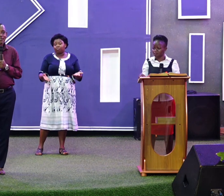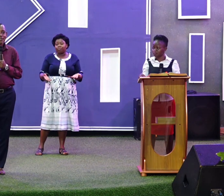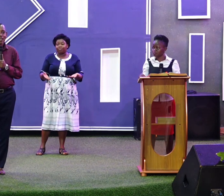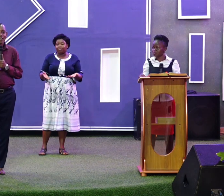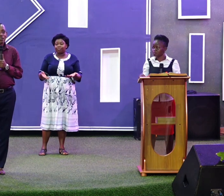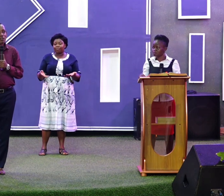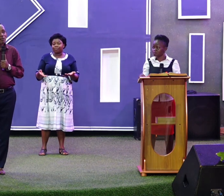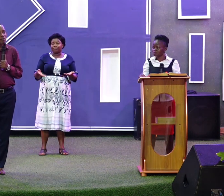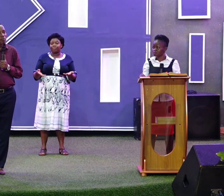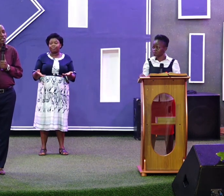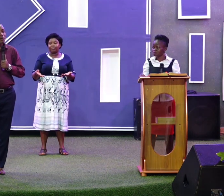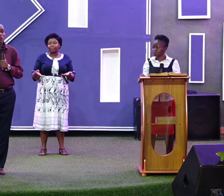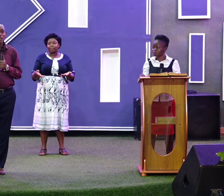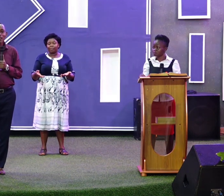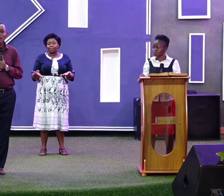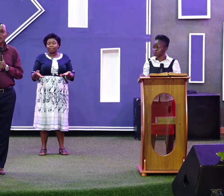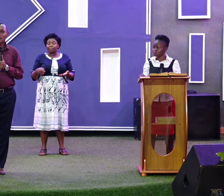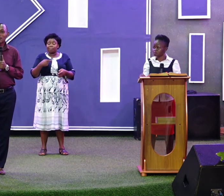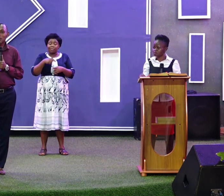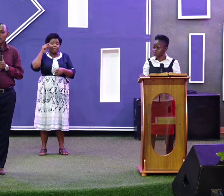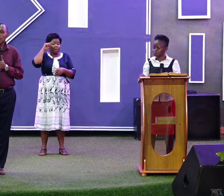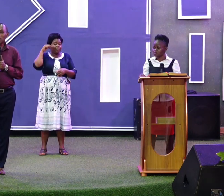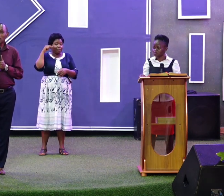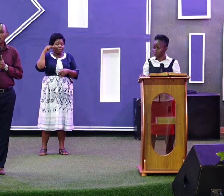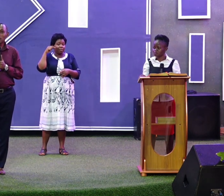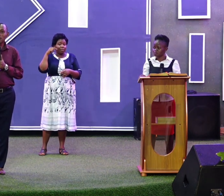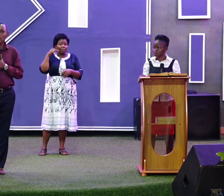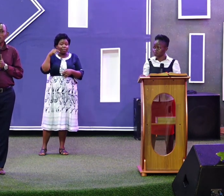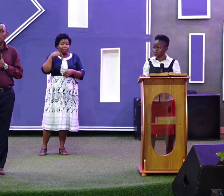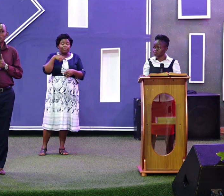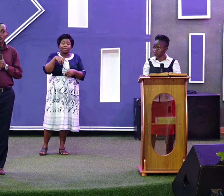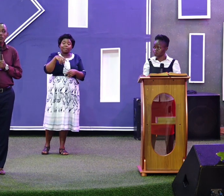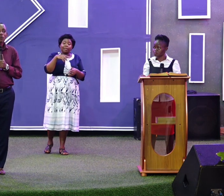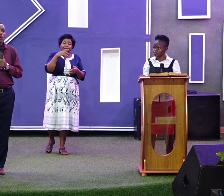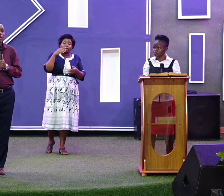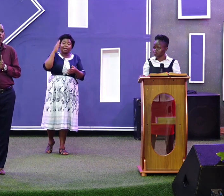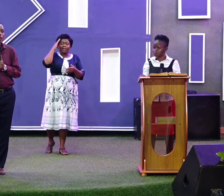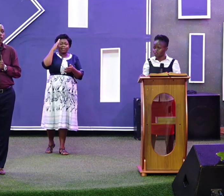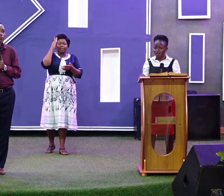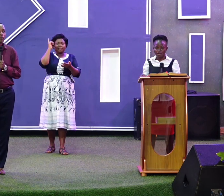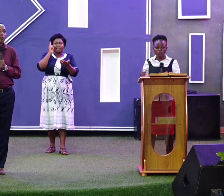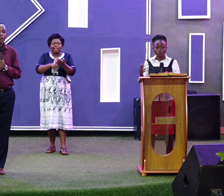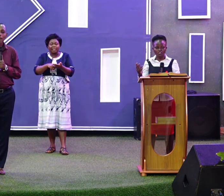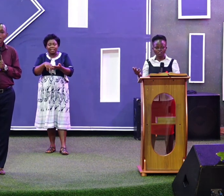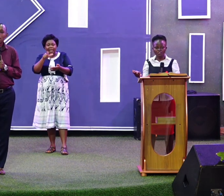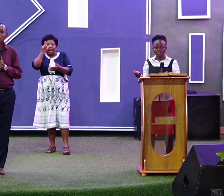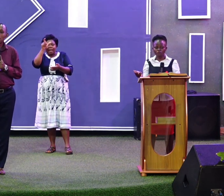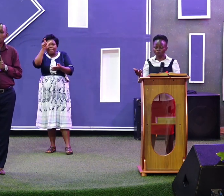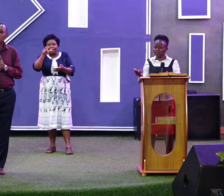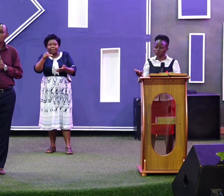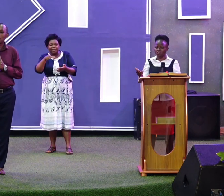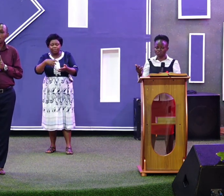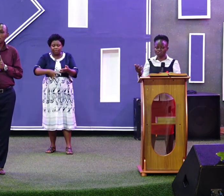transplant. Mtero okulira nti bazijja mu bantu ne bazitwala ne bazitunda obuwanana. I usually